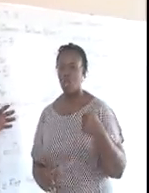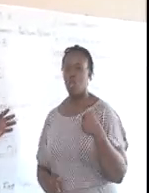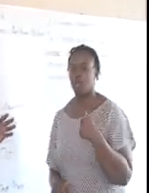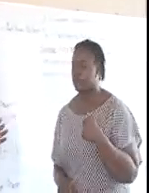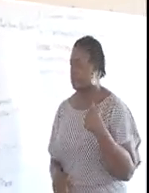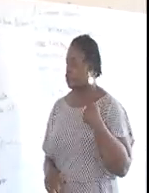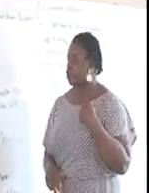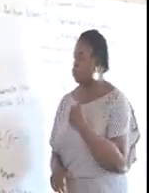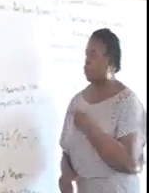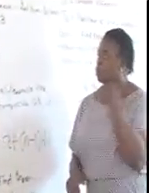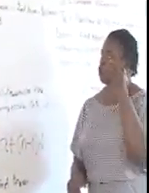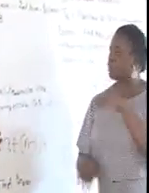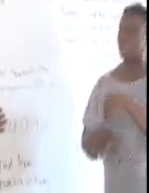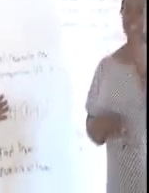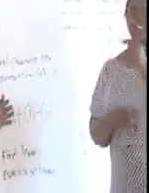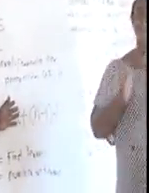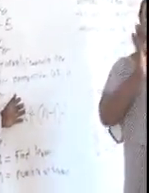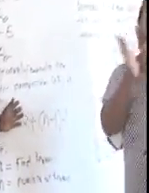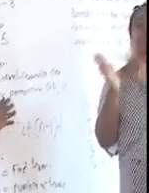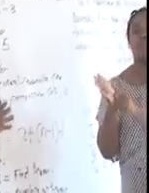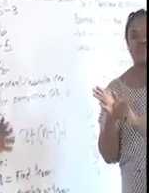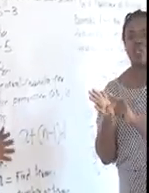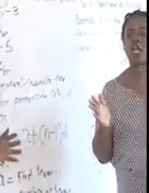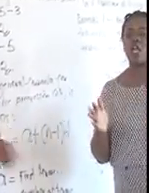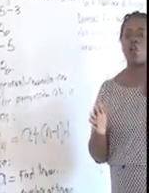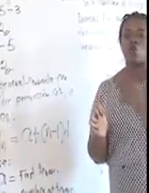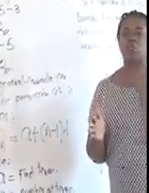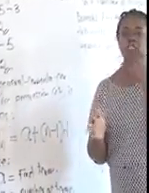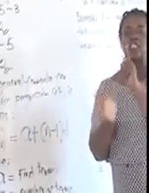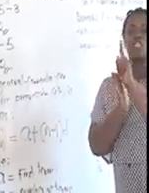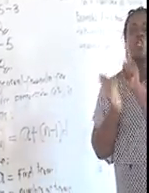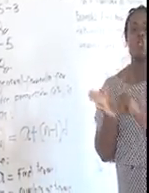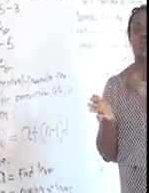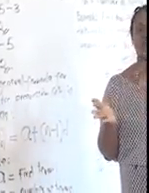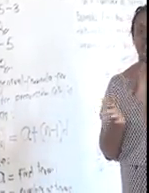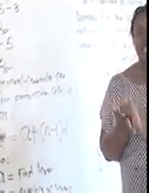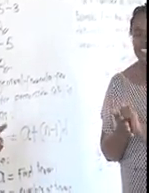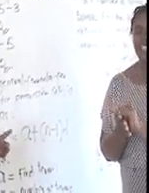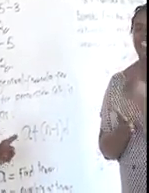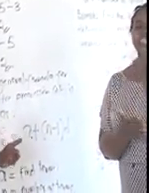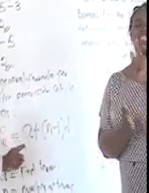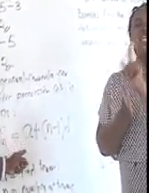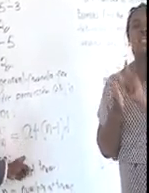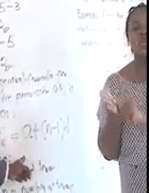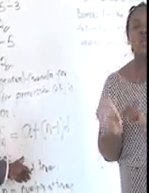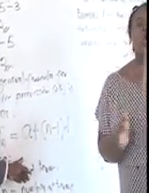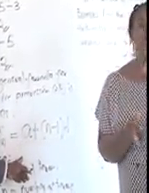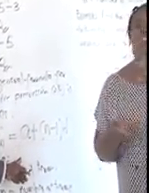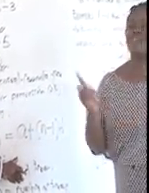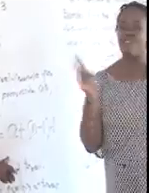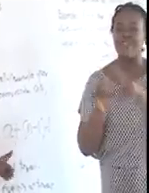examples. Okay, so the formula. We established the formula, and I told us viewers this, that the formula is very